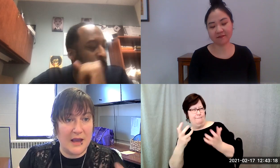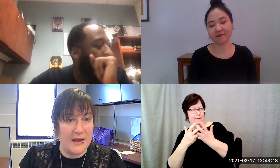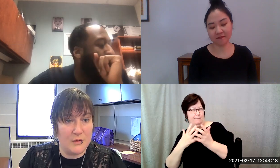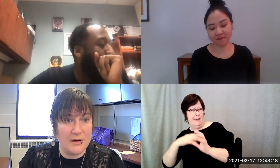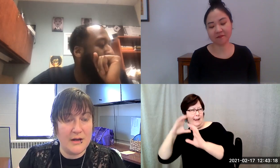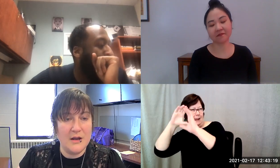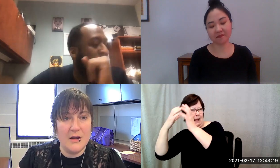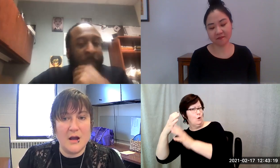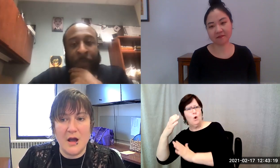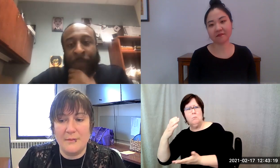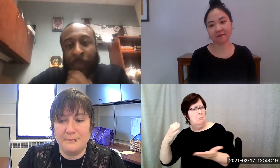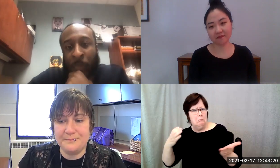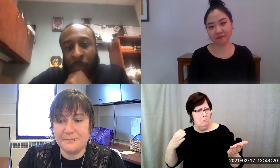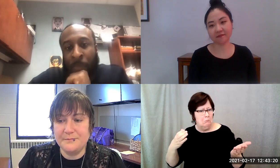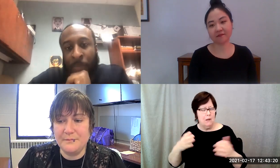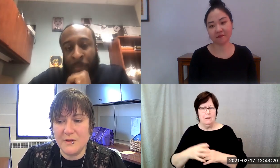particular category.